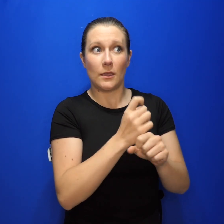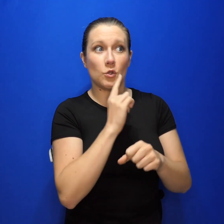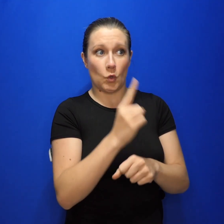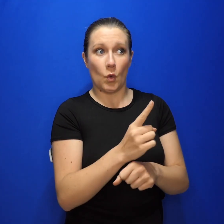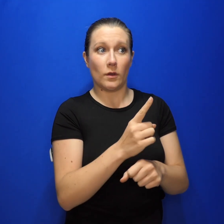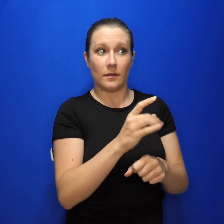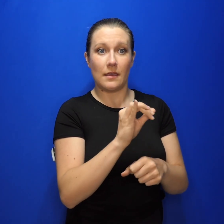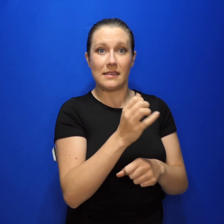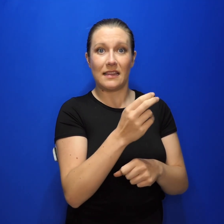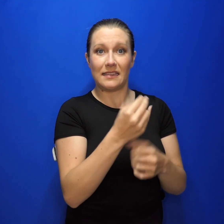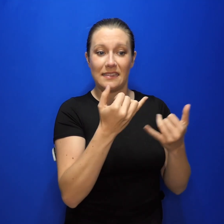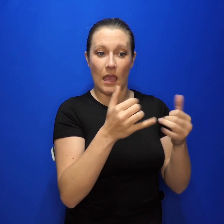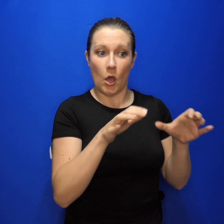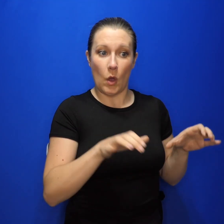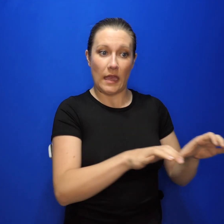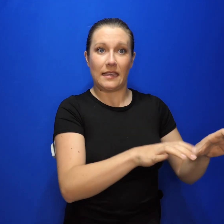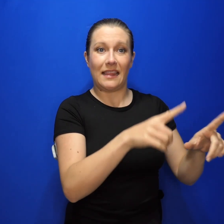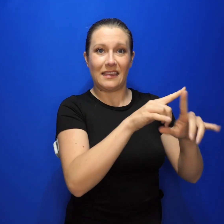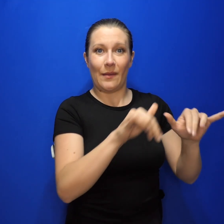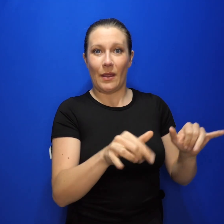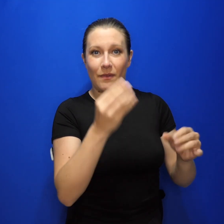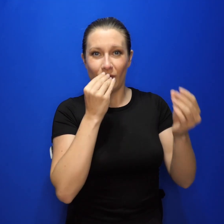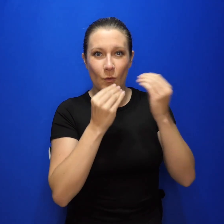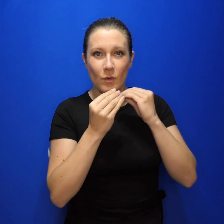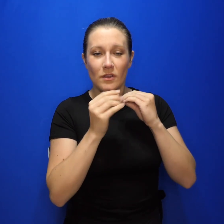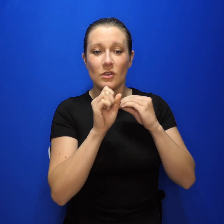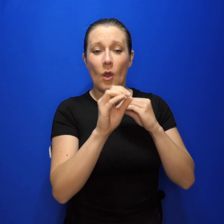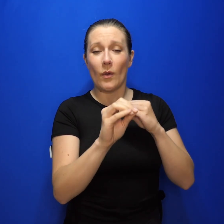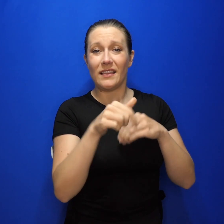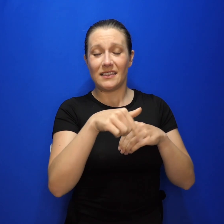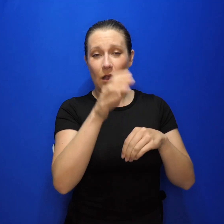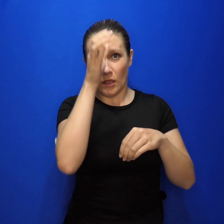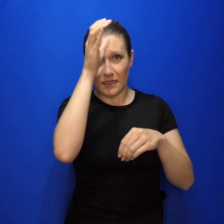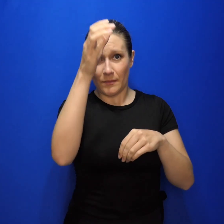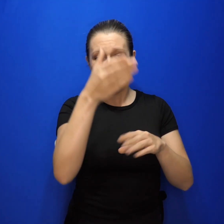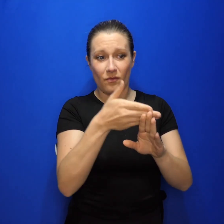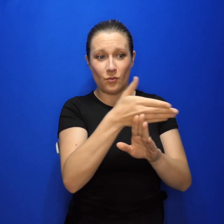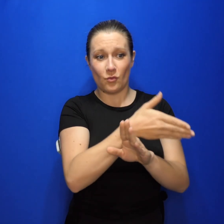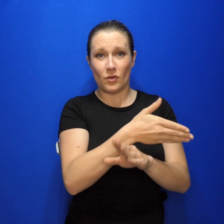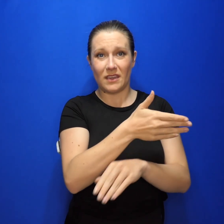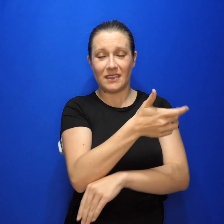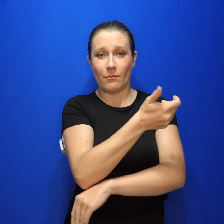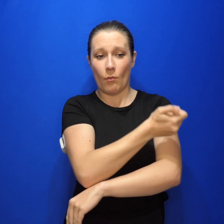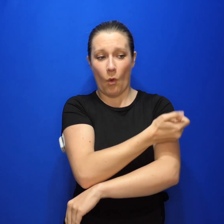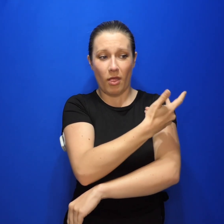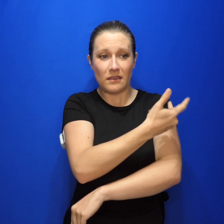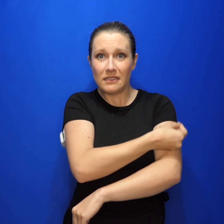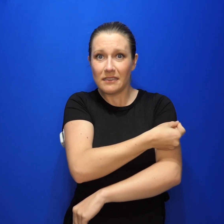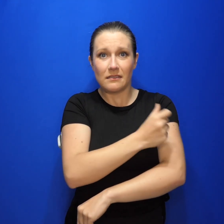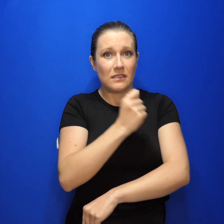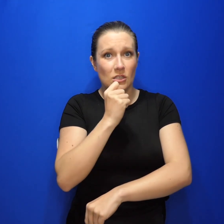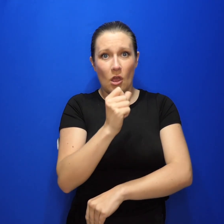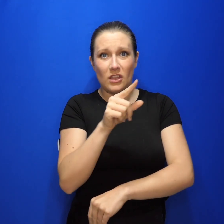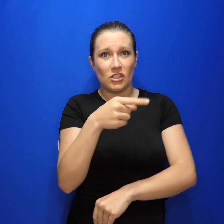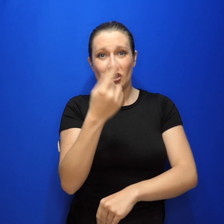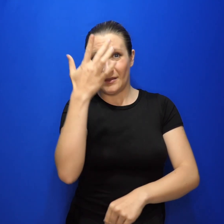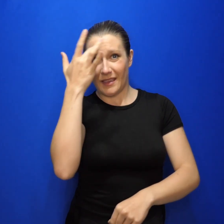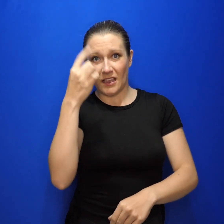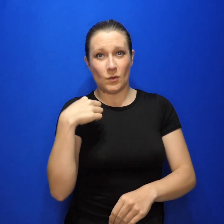food. So this concept of pre-bolus is certainly not, it's not just because we have rapid acting insulin,